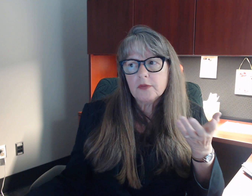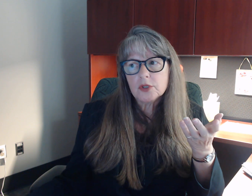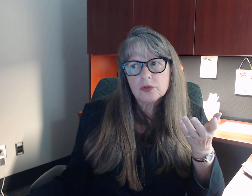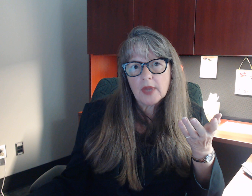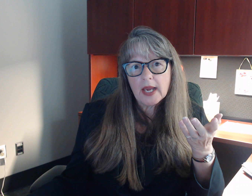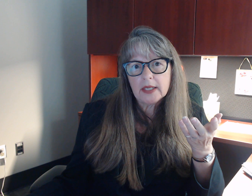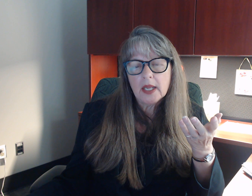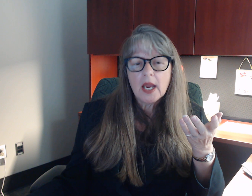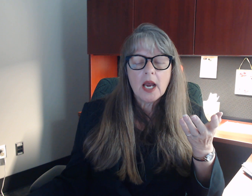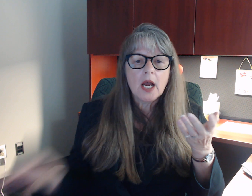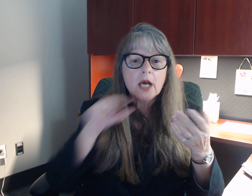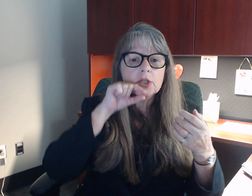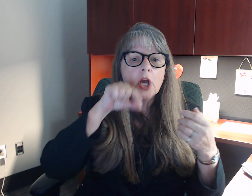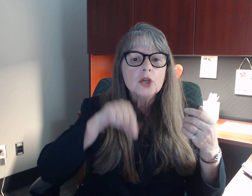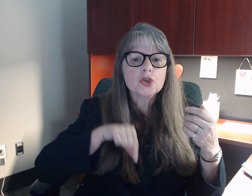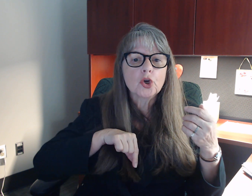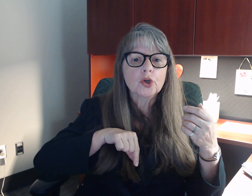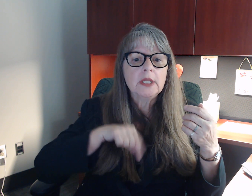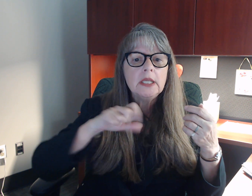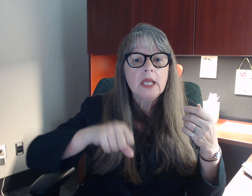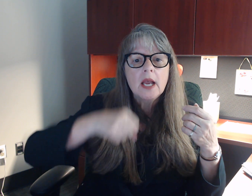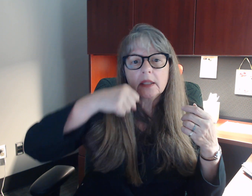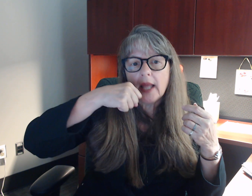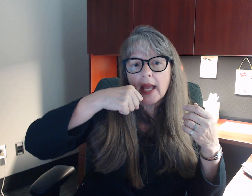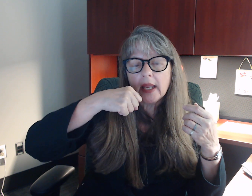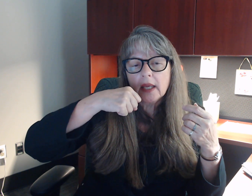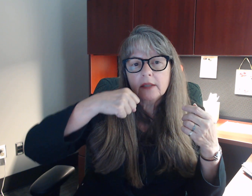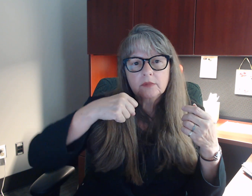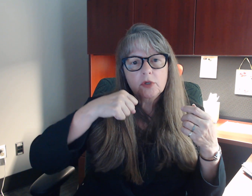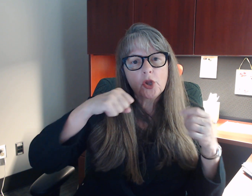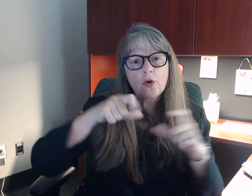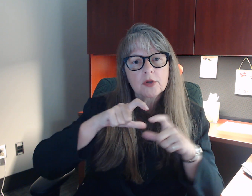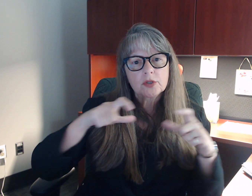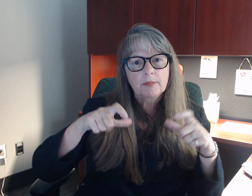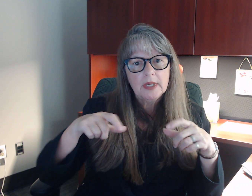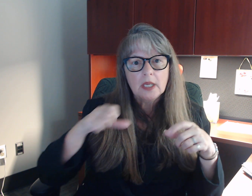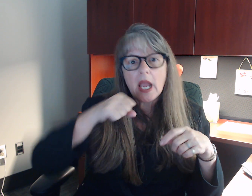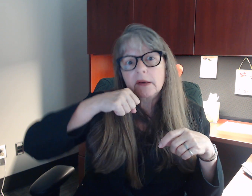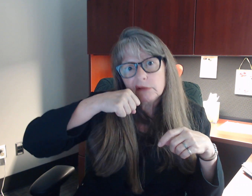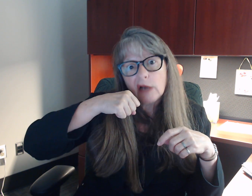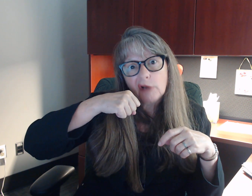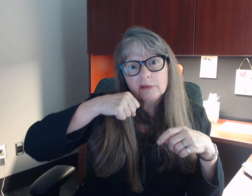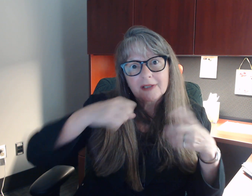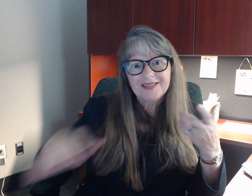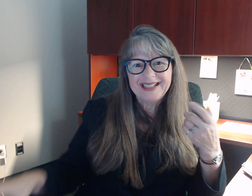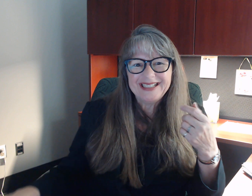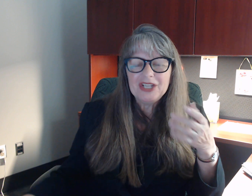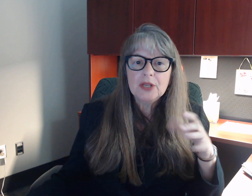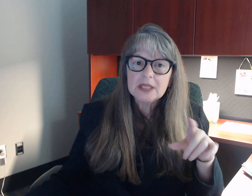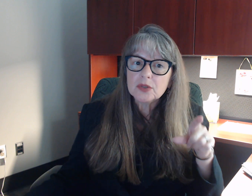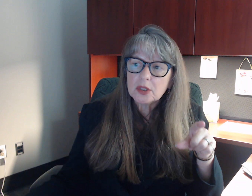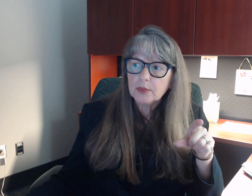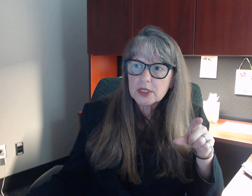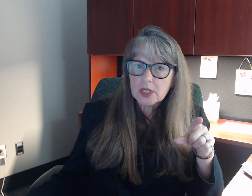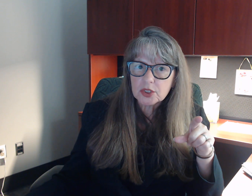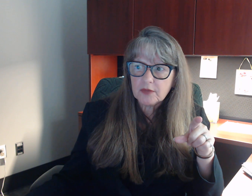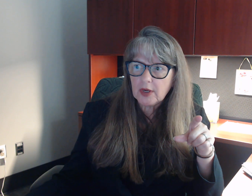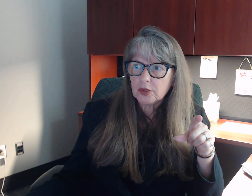do that. A turkey leg, because they're big, right? And you get those at the Renaissance Fair